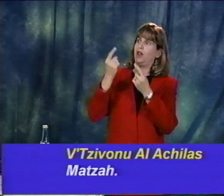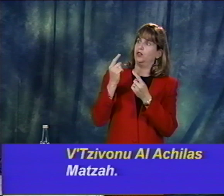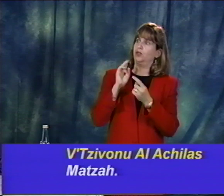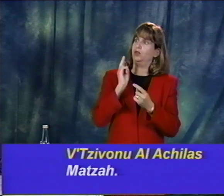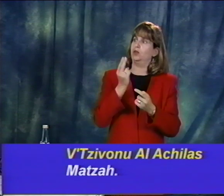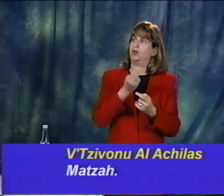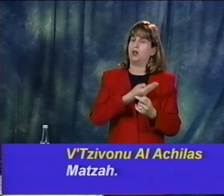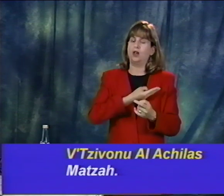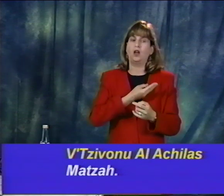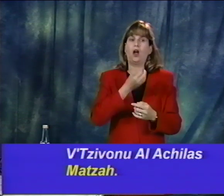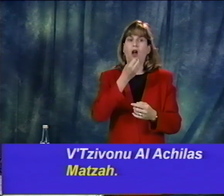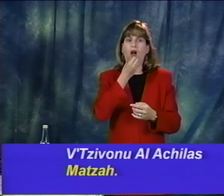al achilas